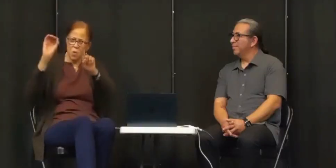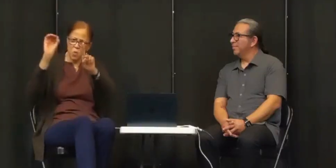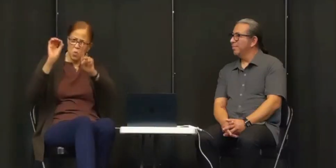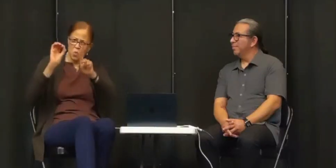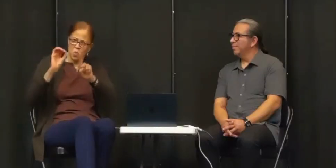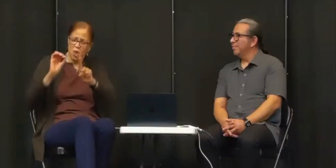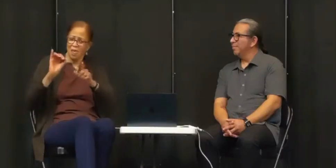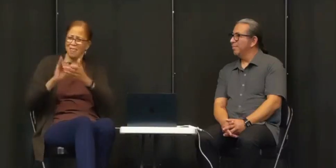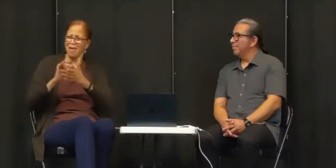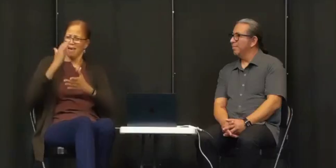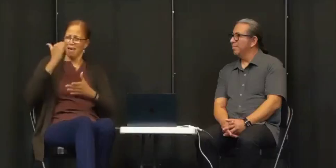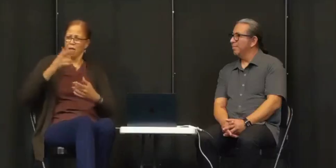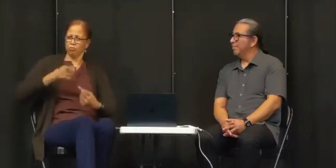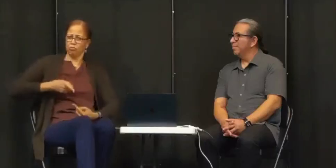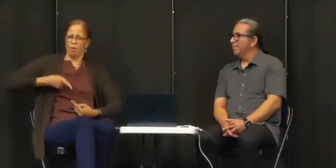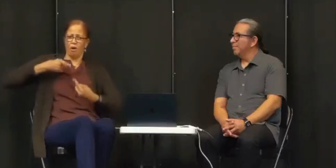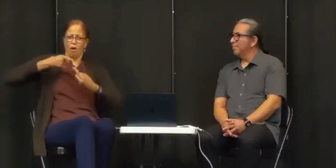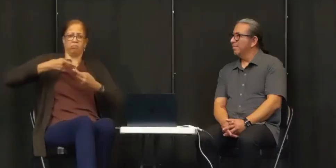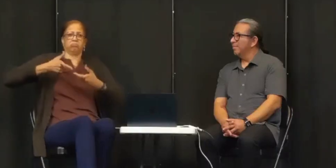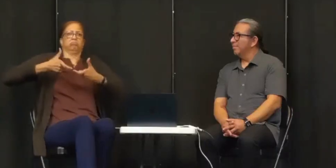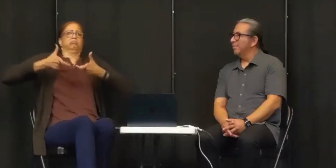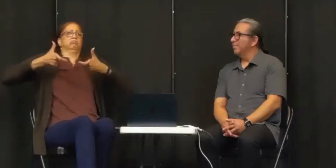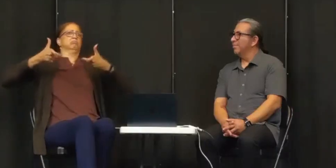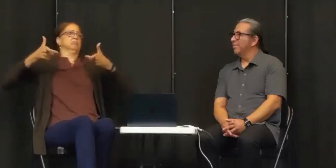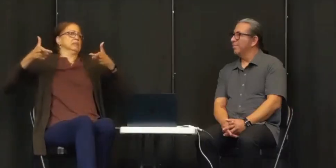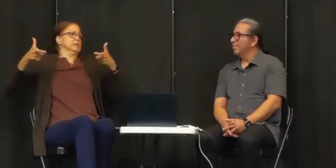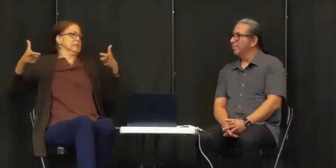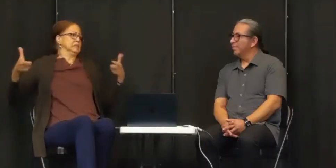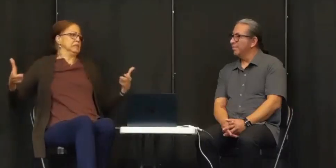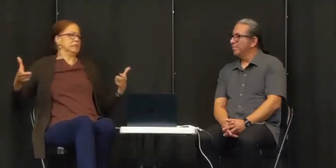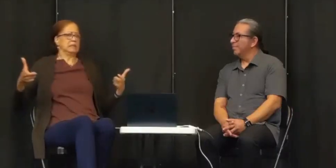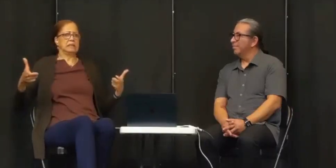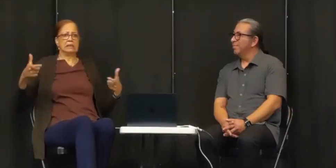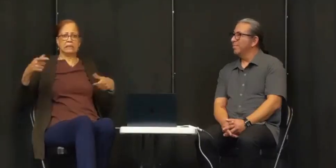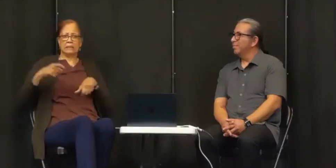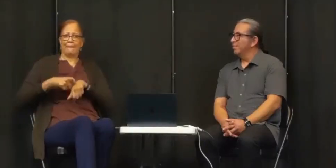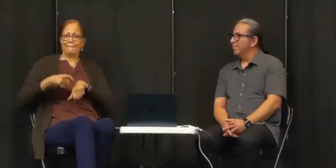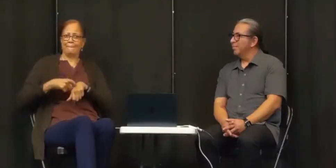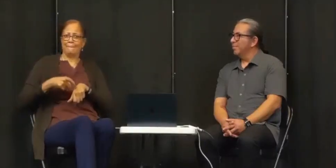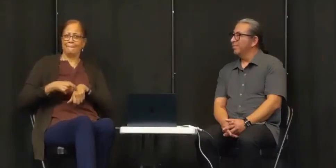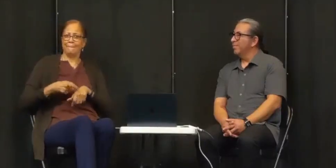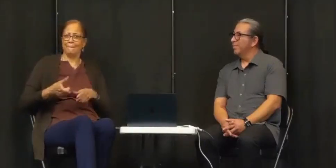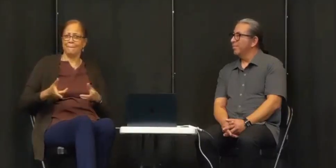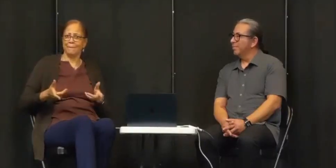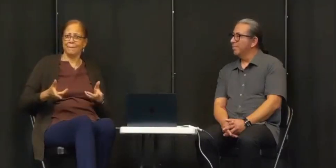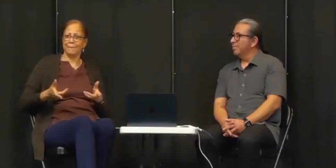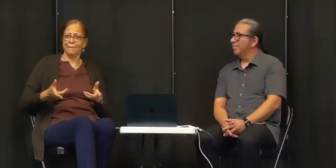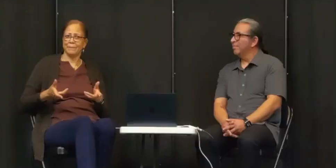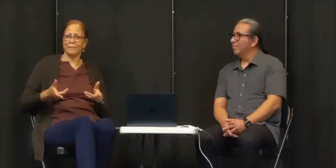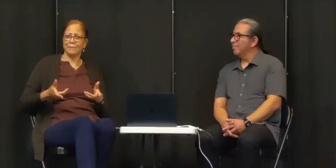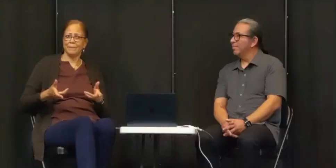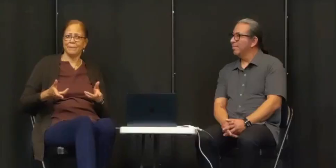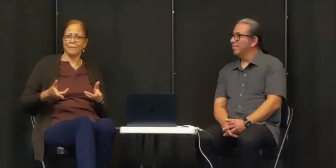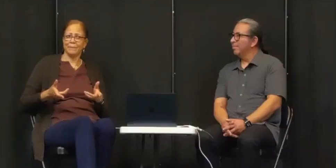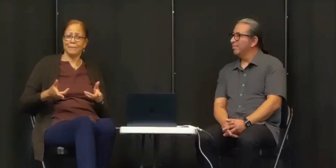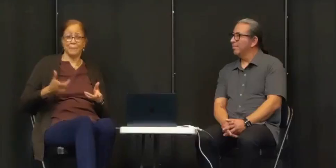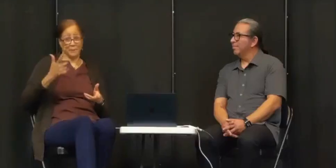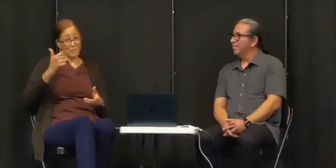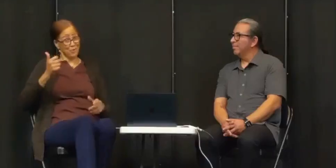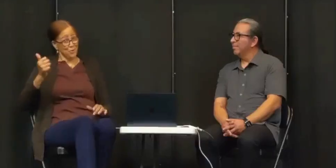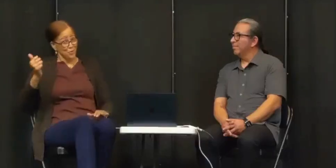Who do you have a fun time with? That may be a struggle if you don't have those strong connections outside of your family.